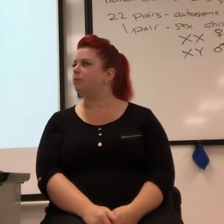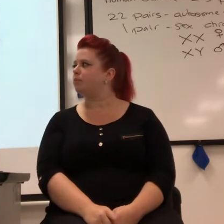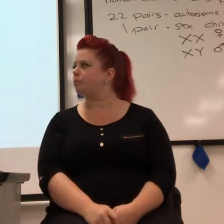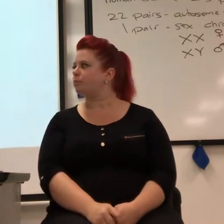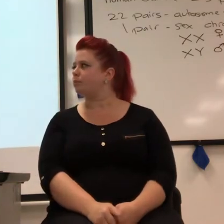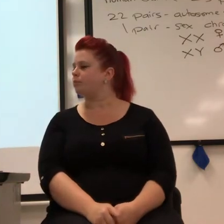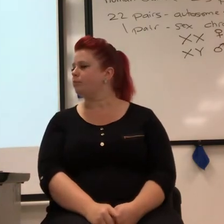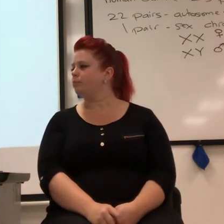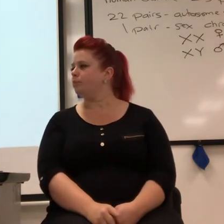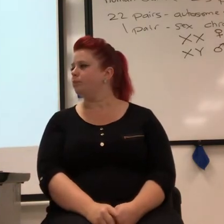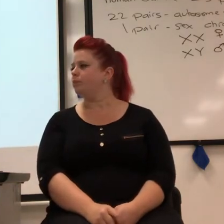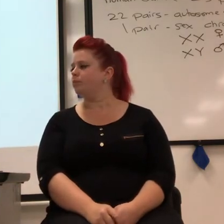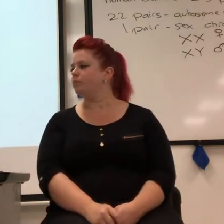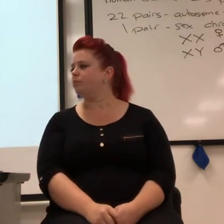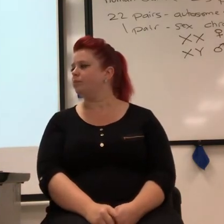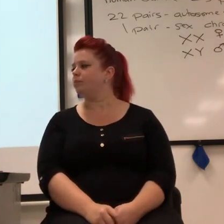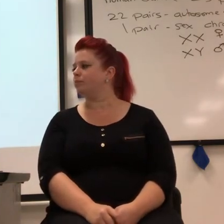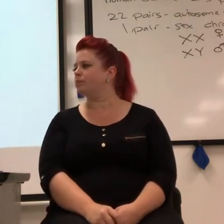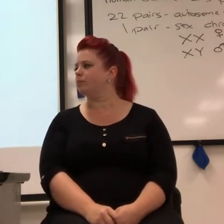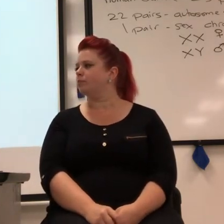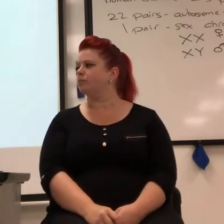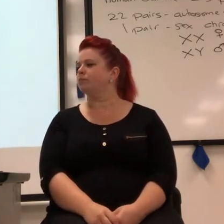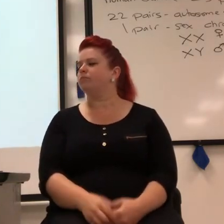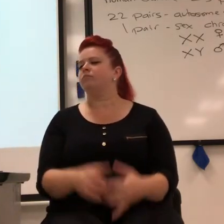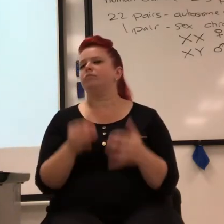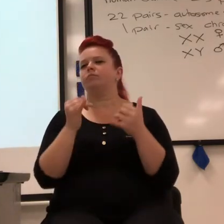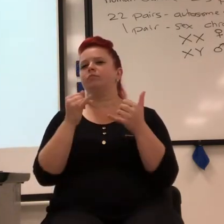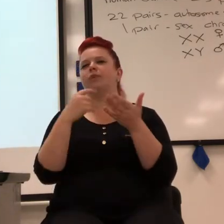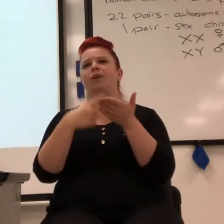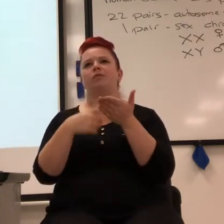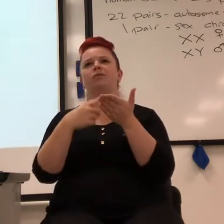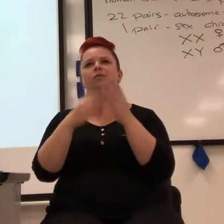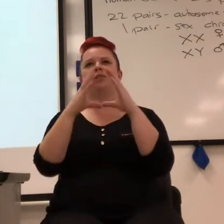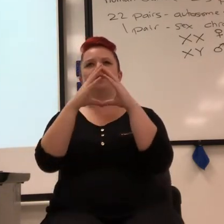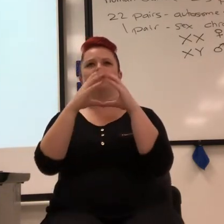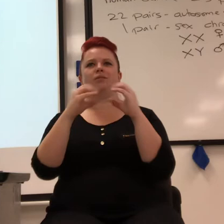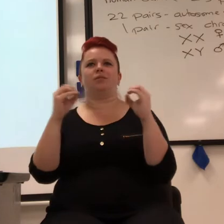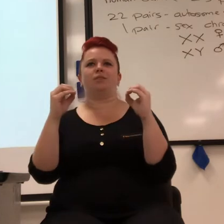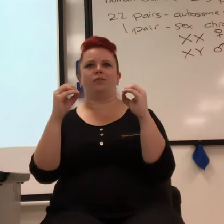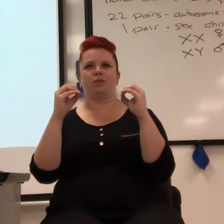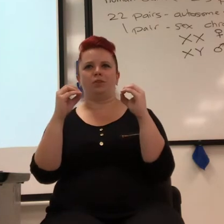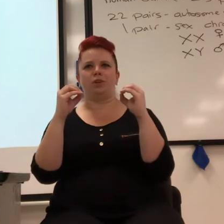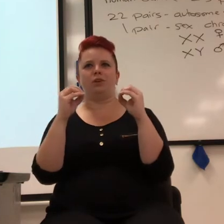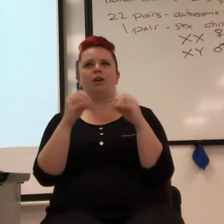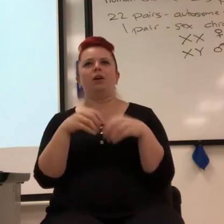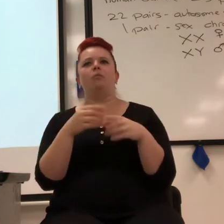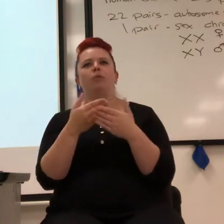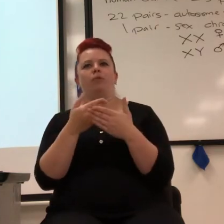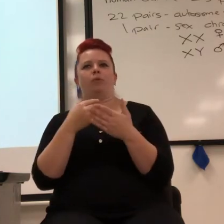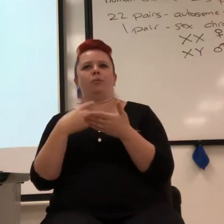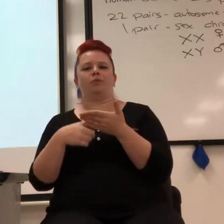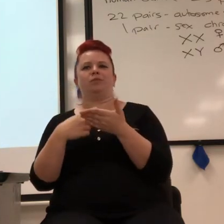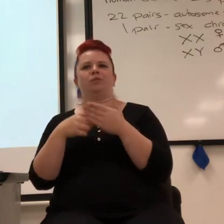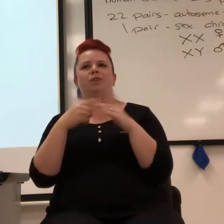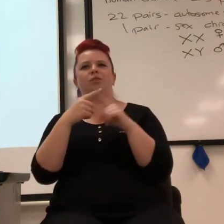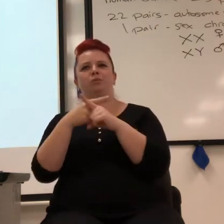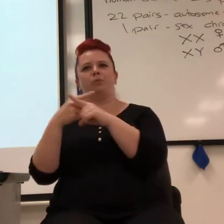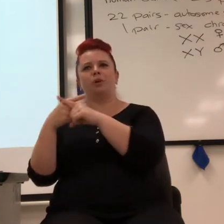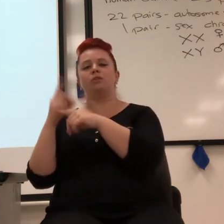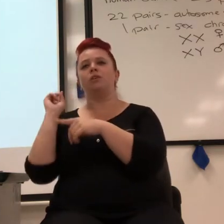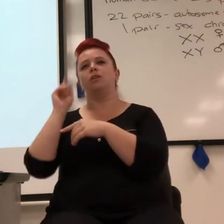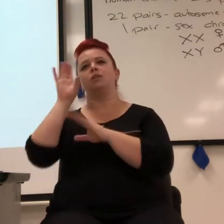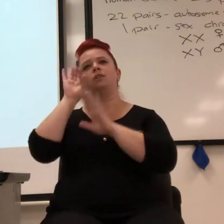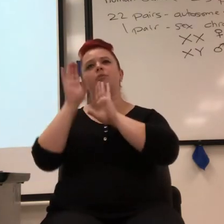genotype. Now, to talk about cell division so we can get into reproduction, this is the kind of figure we